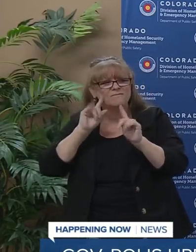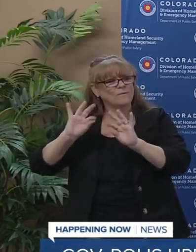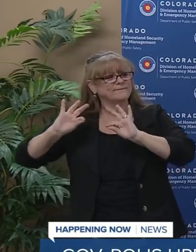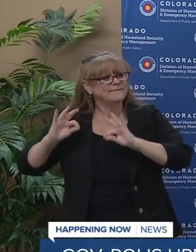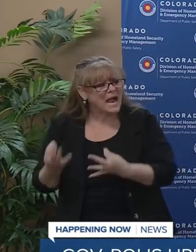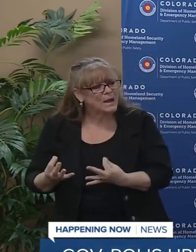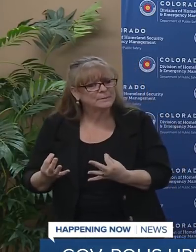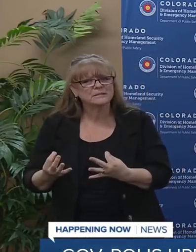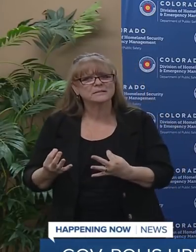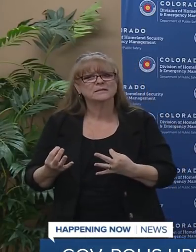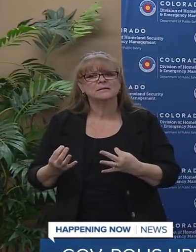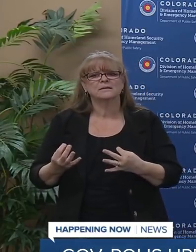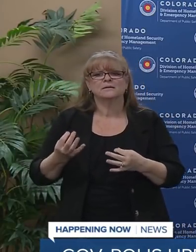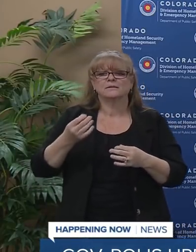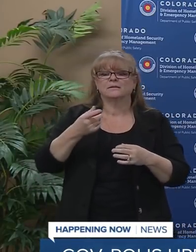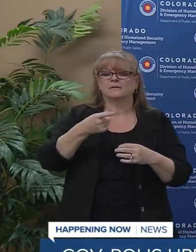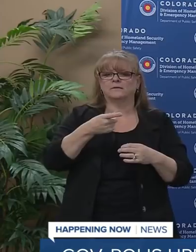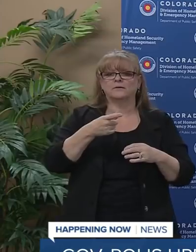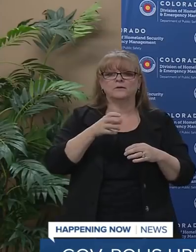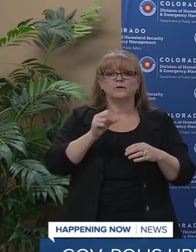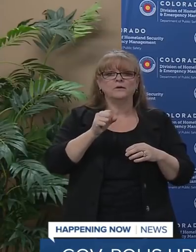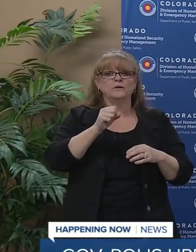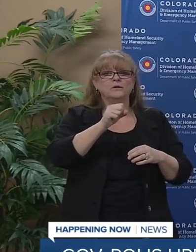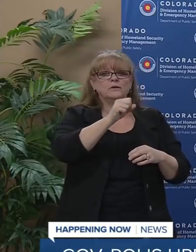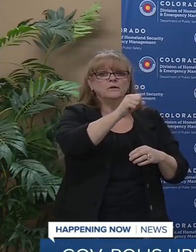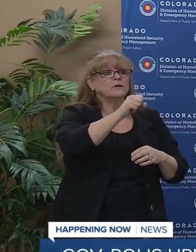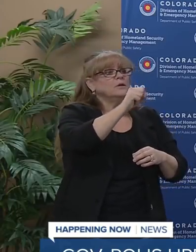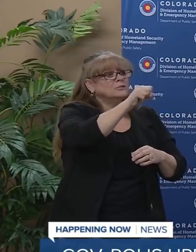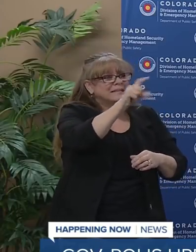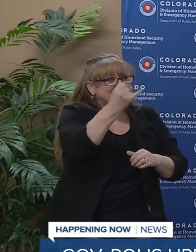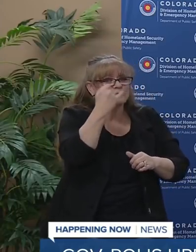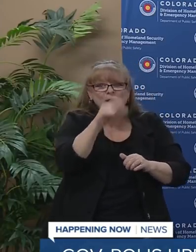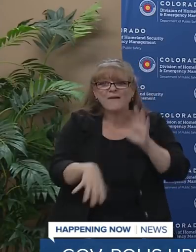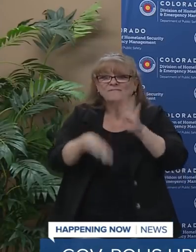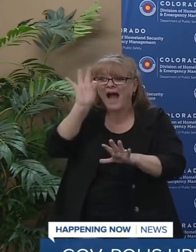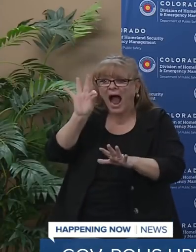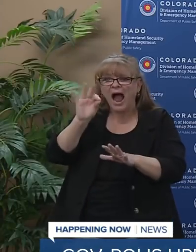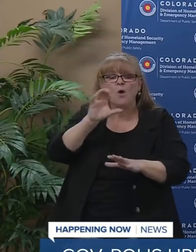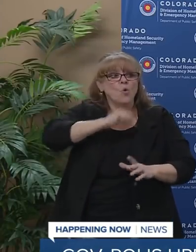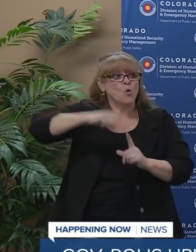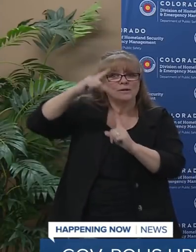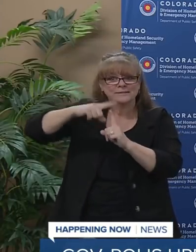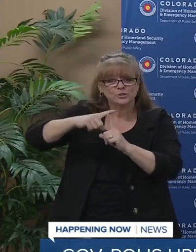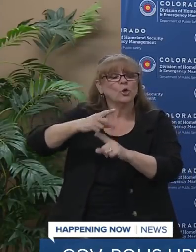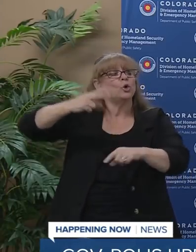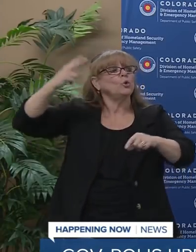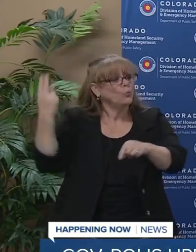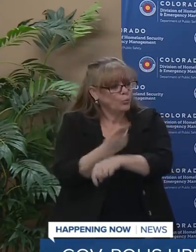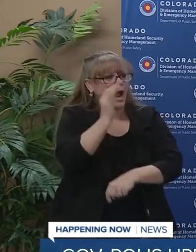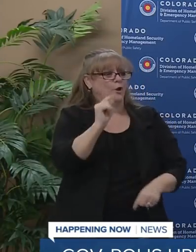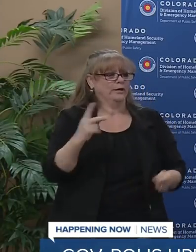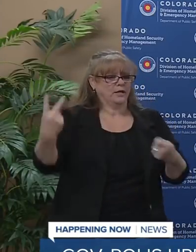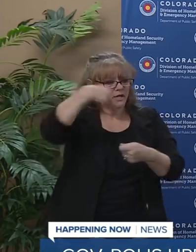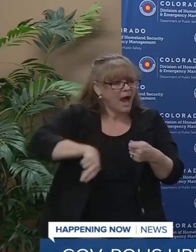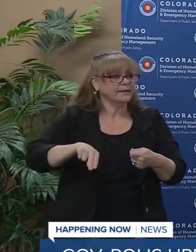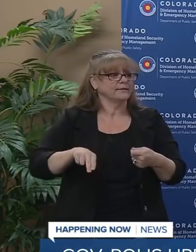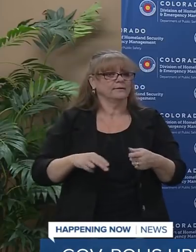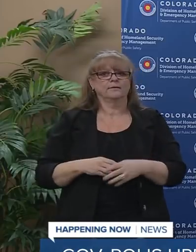do with those old t-shirts I know you have. Everybody does. In that bottom drawer, in the